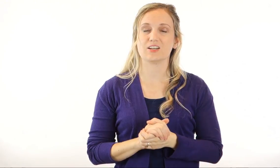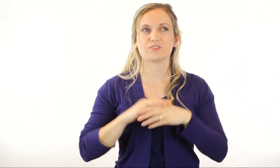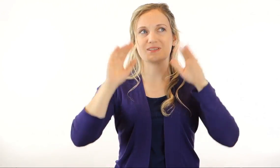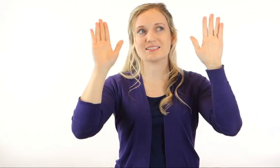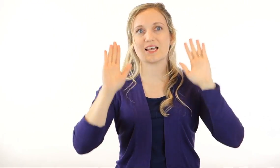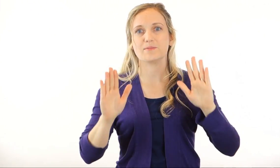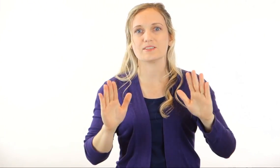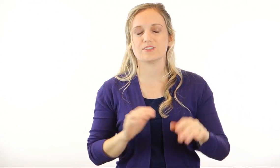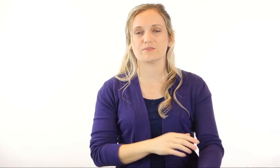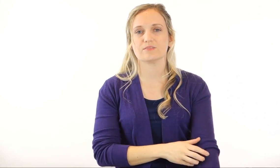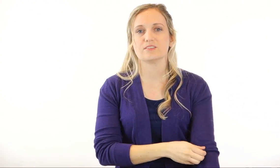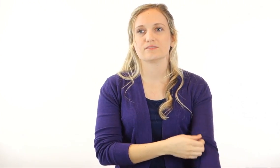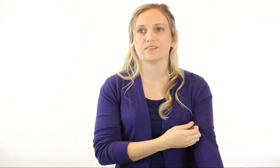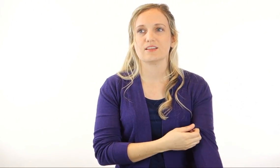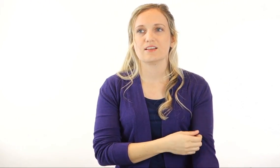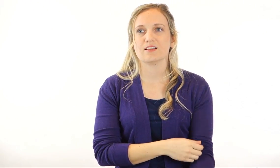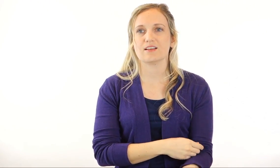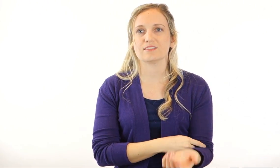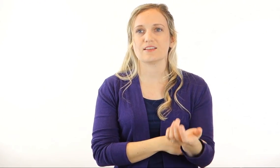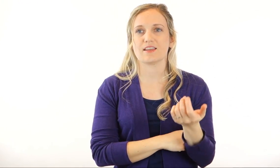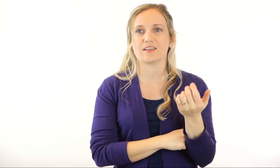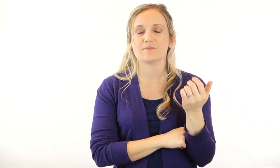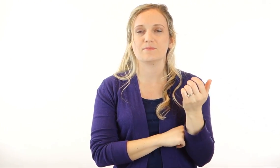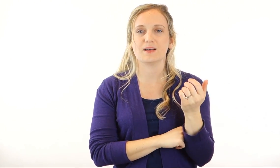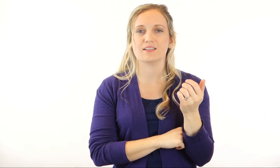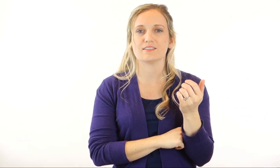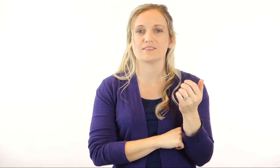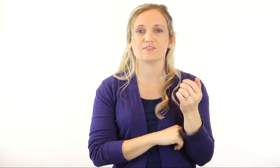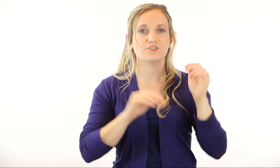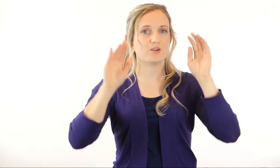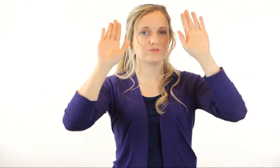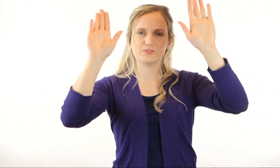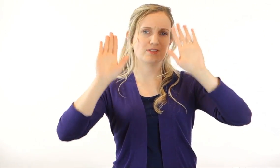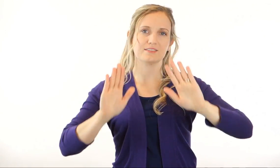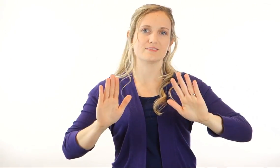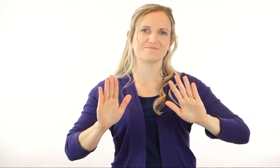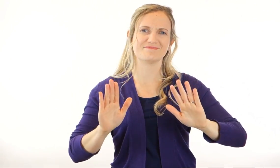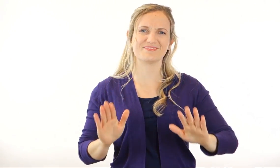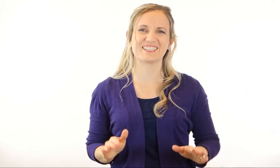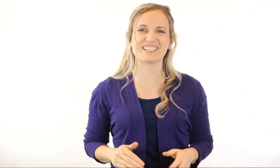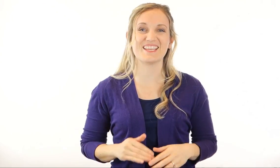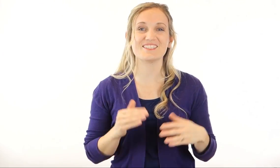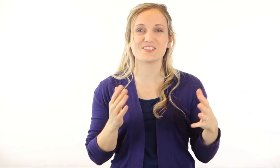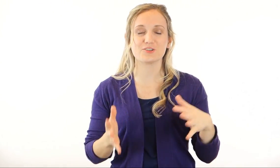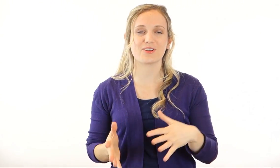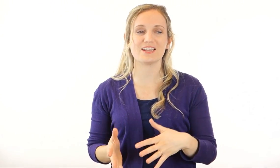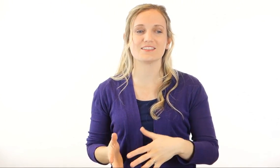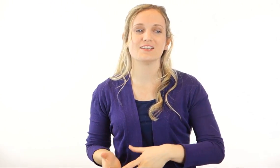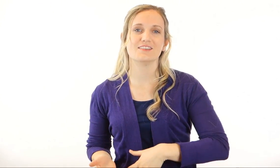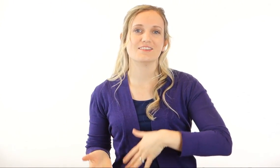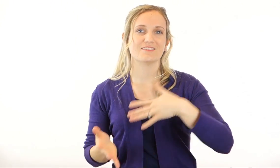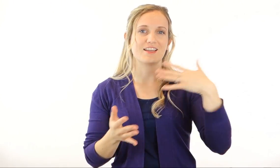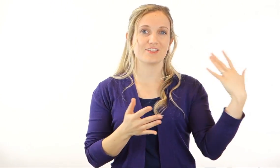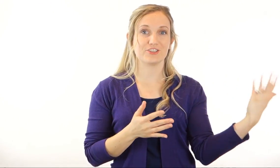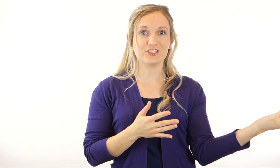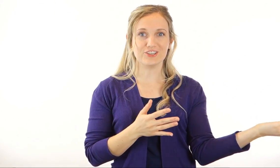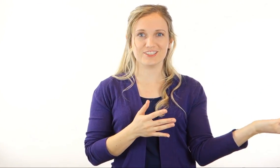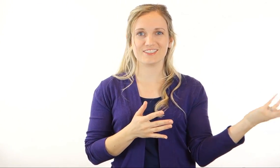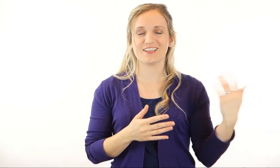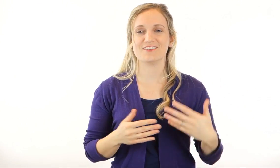also means Sabbath too, Sunday. But don't do this, because that's the great, like good, and